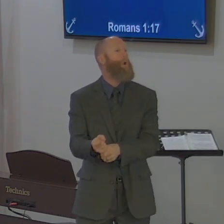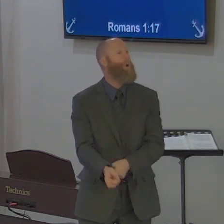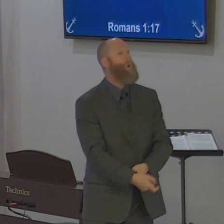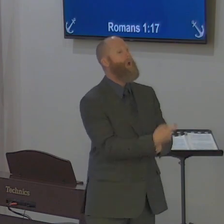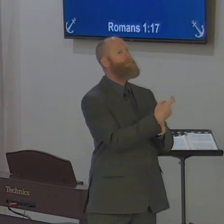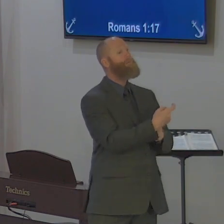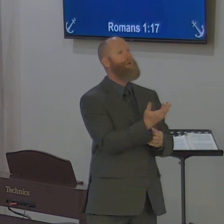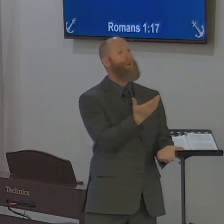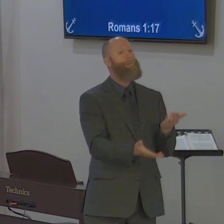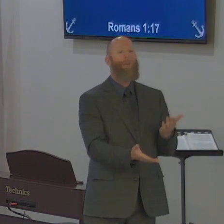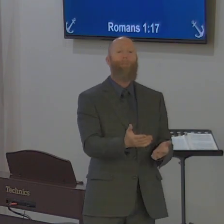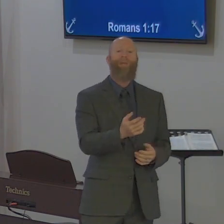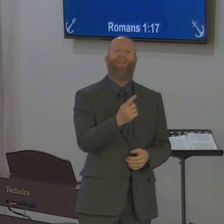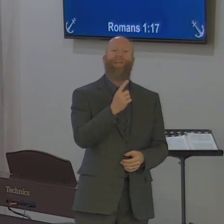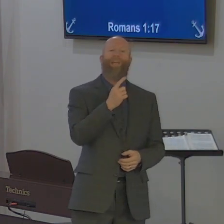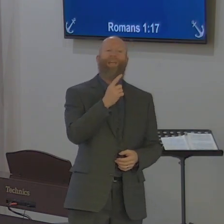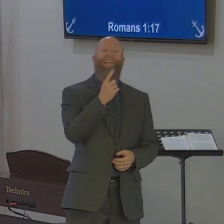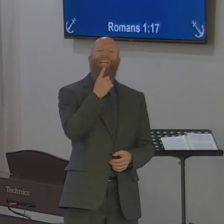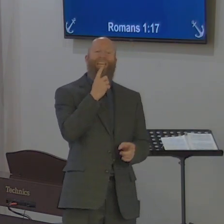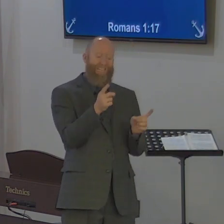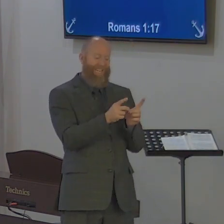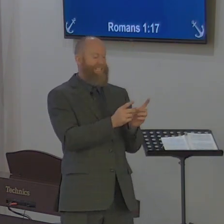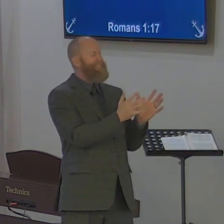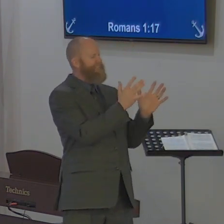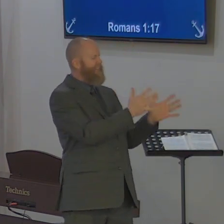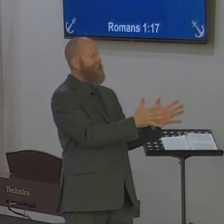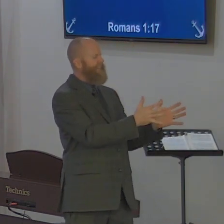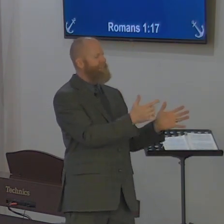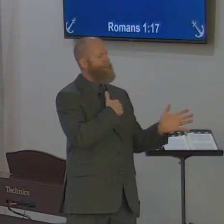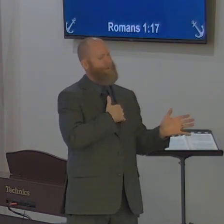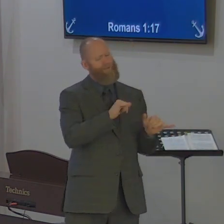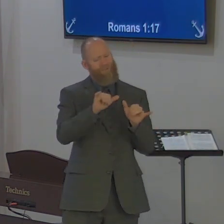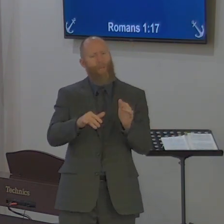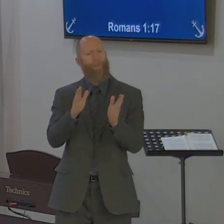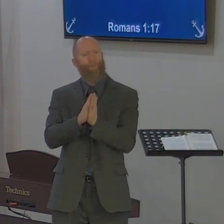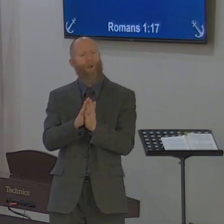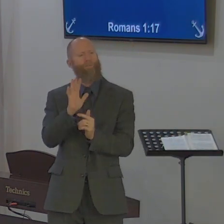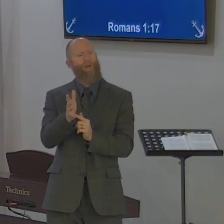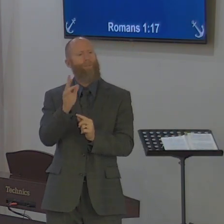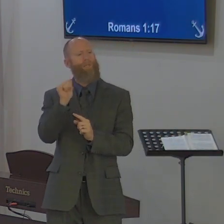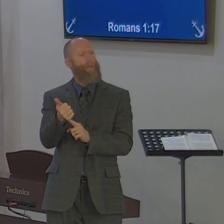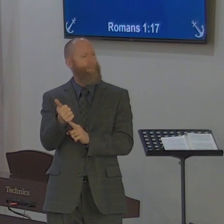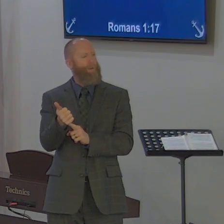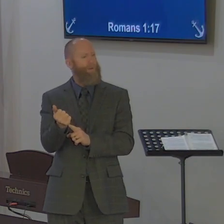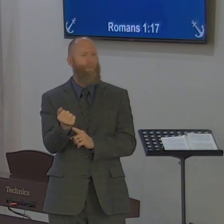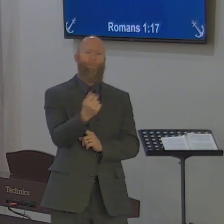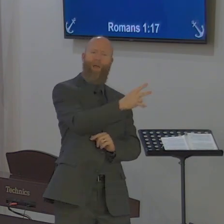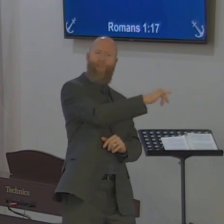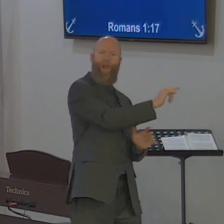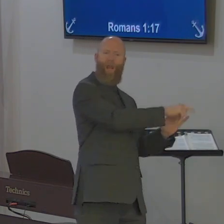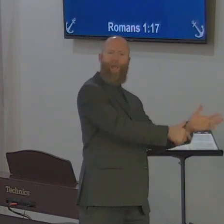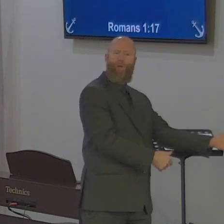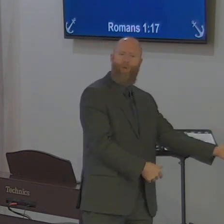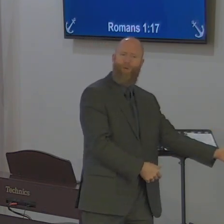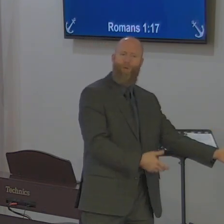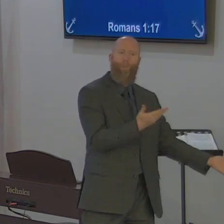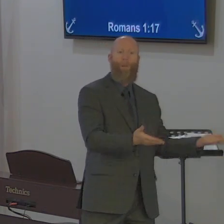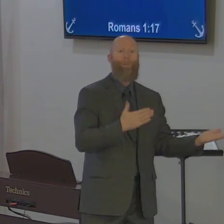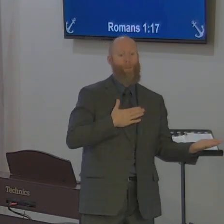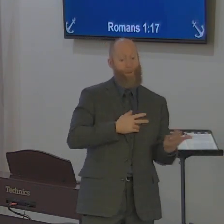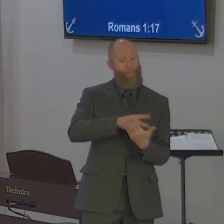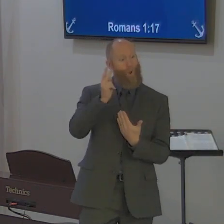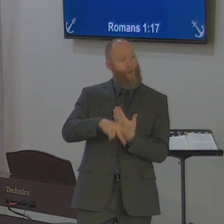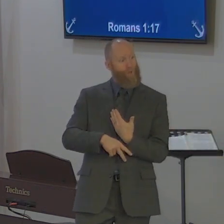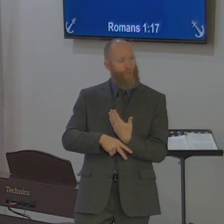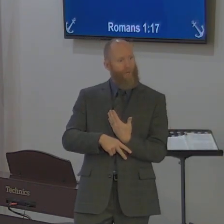let the dishes sit there for another 5 minutes while I pray. Or, hey, maybe I can, that project can wait and I can